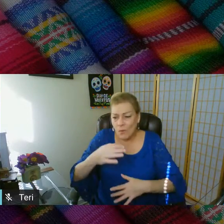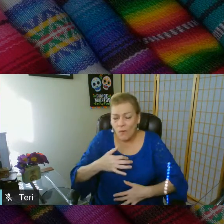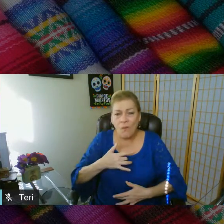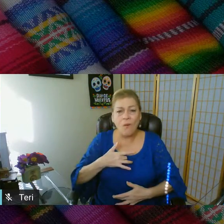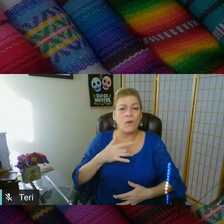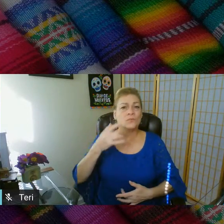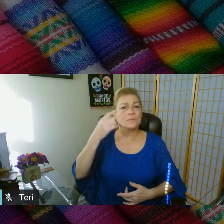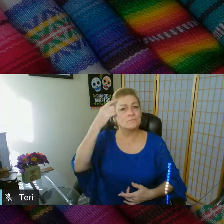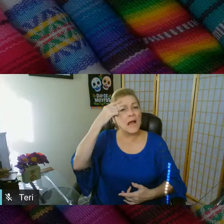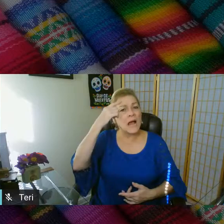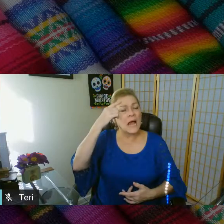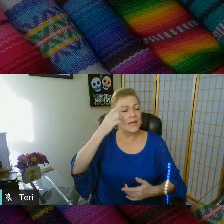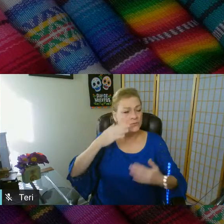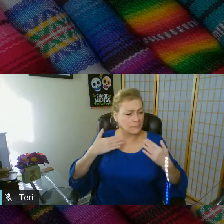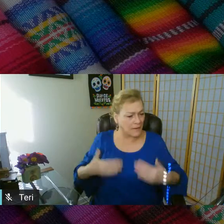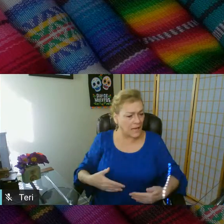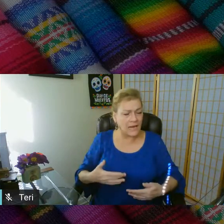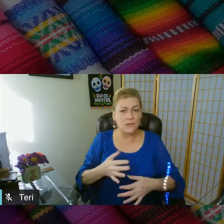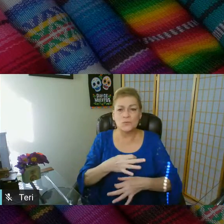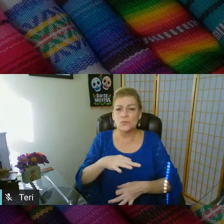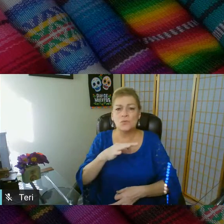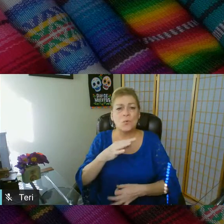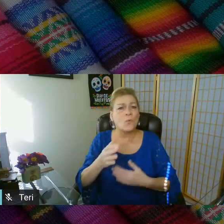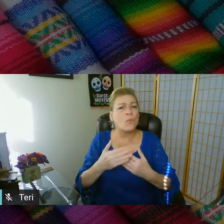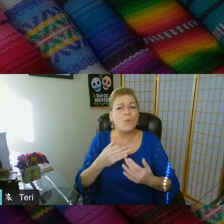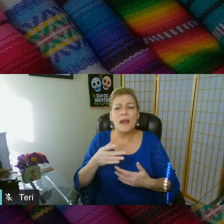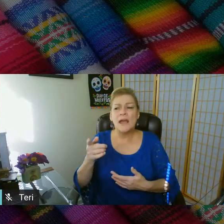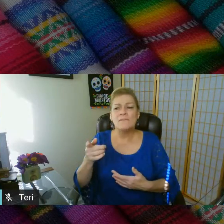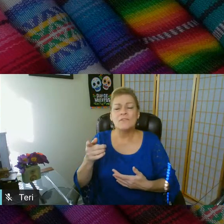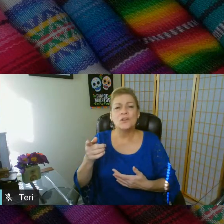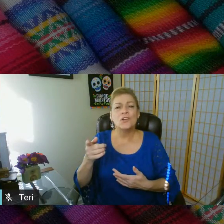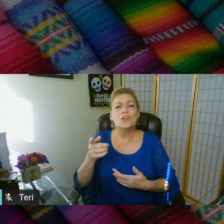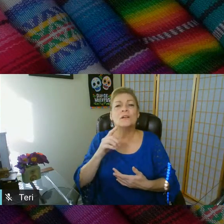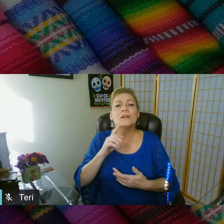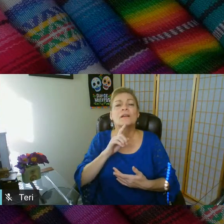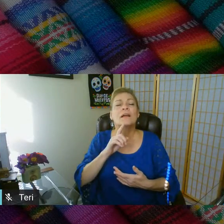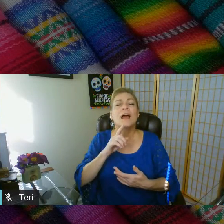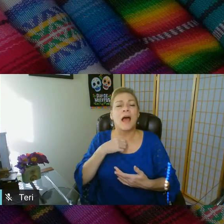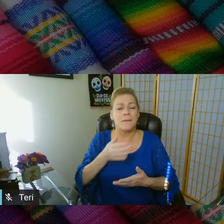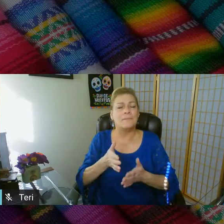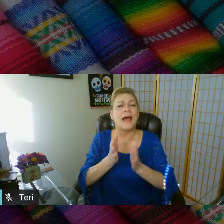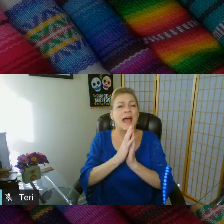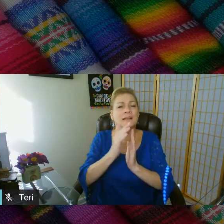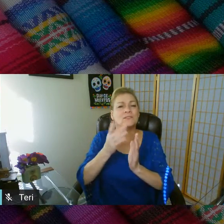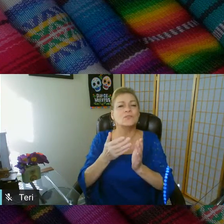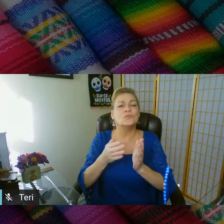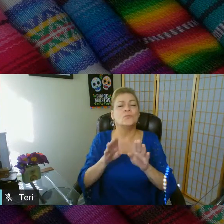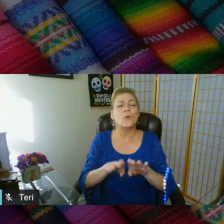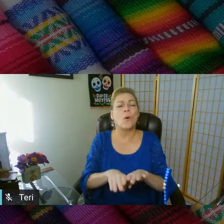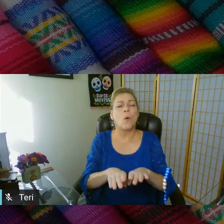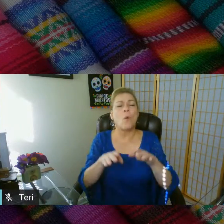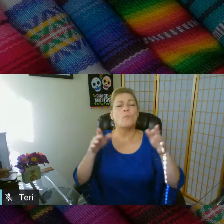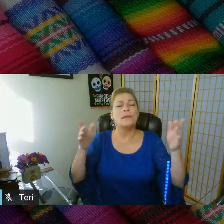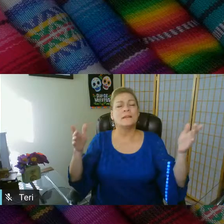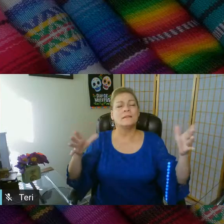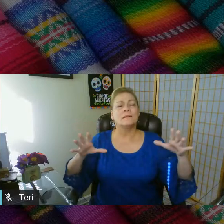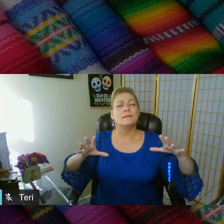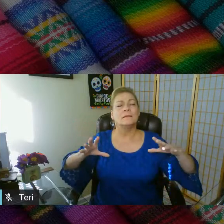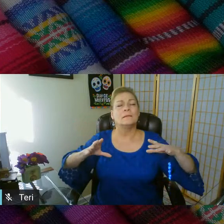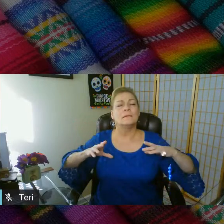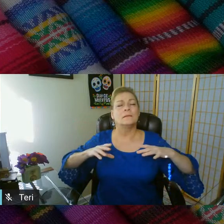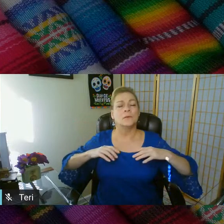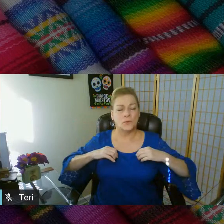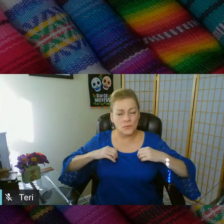up to that free flow exchange of love that happens when we reach all the way